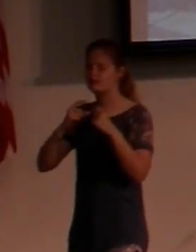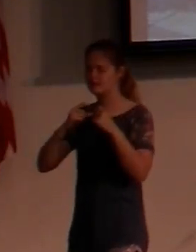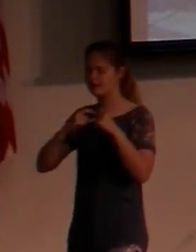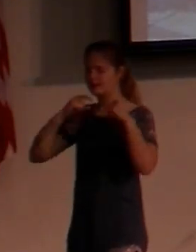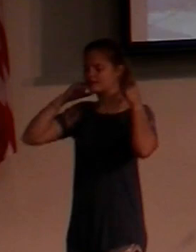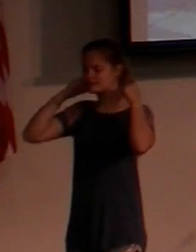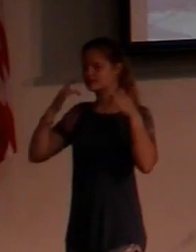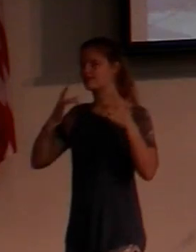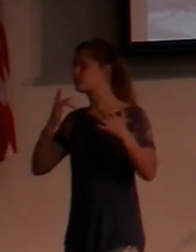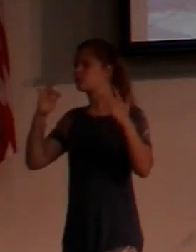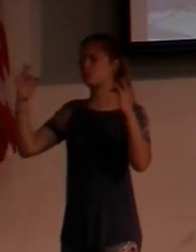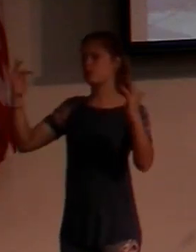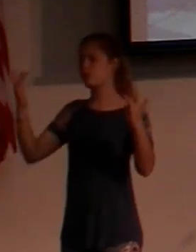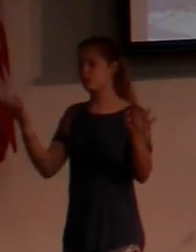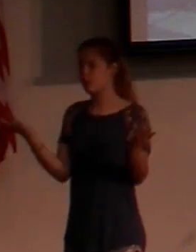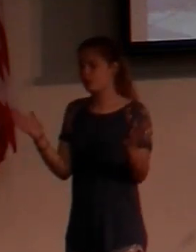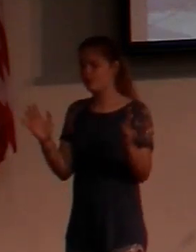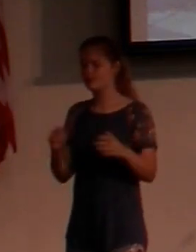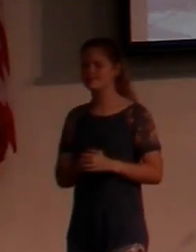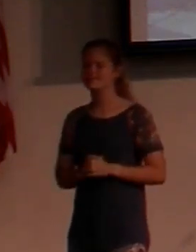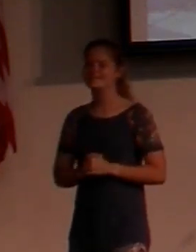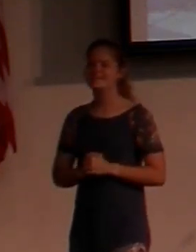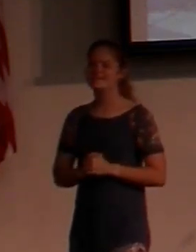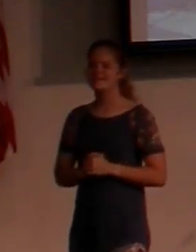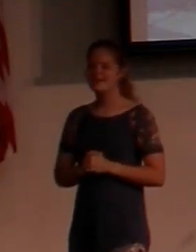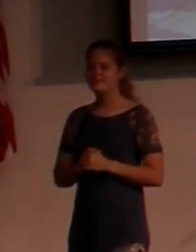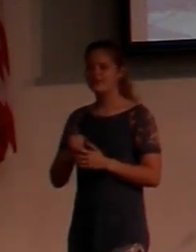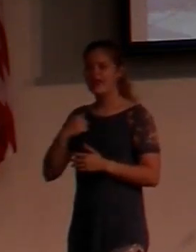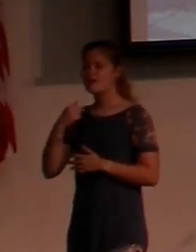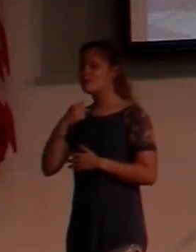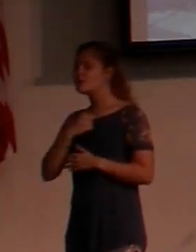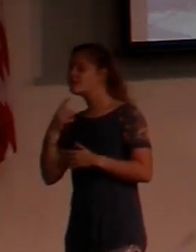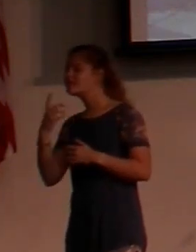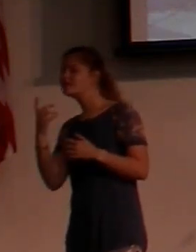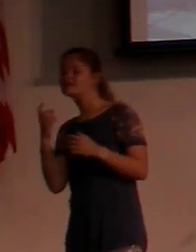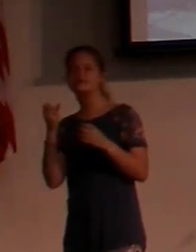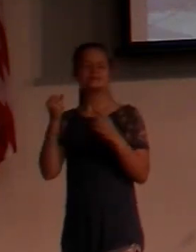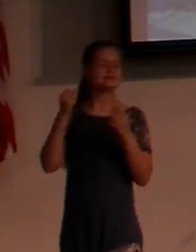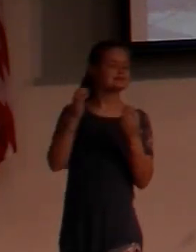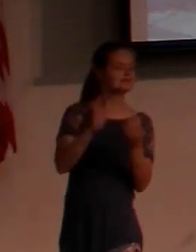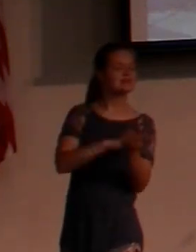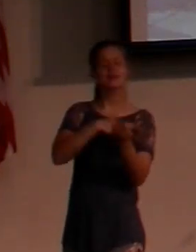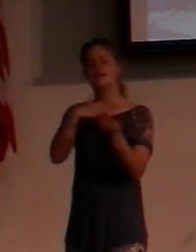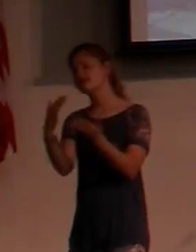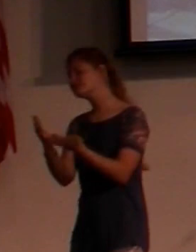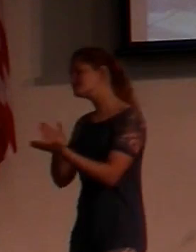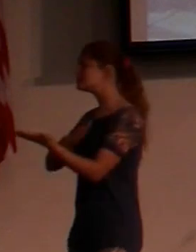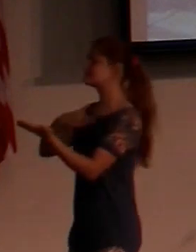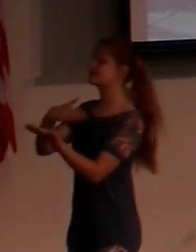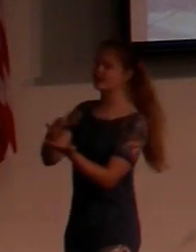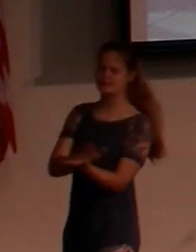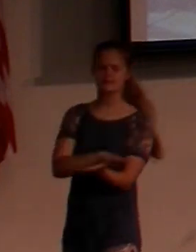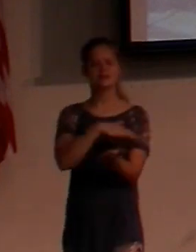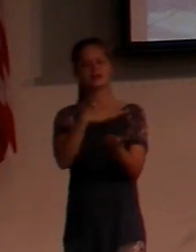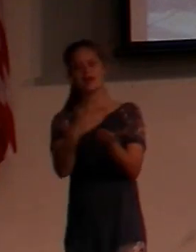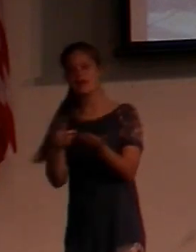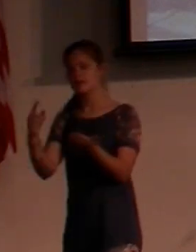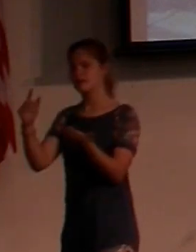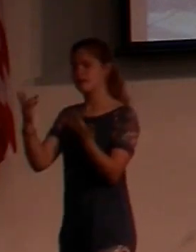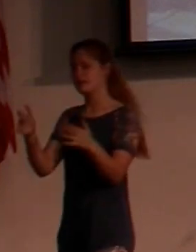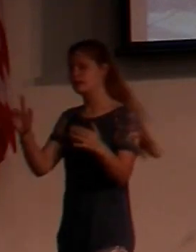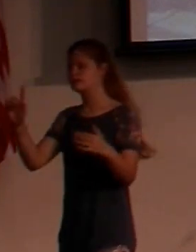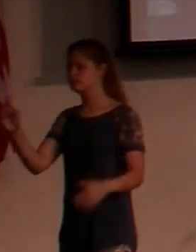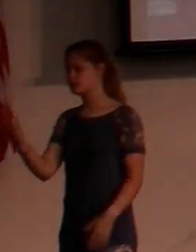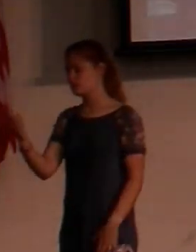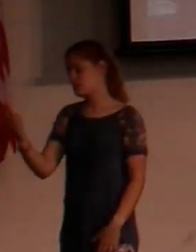to kind of illuminate us. And we just sing and sing and sing, and then somebody gets up and